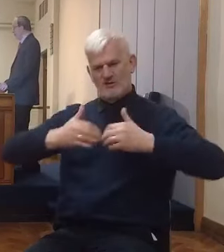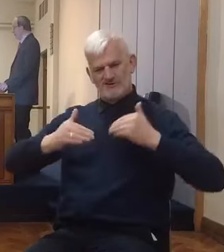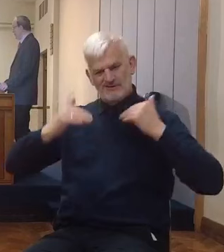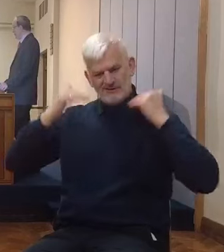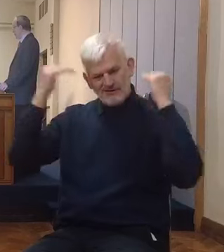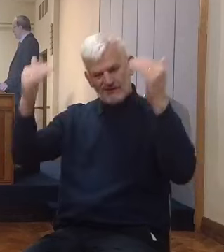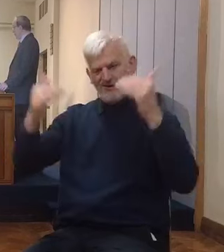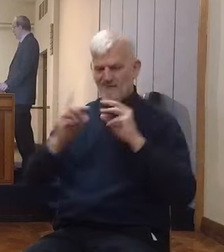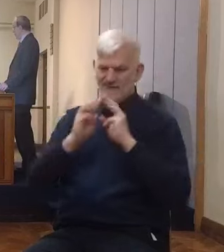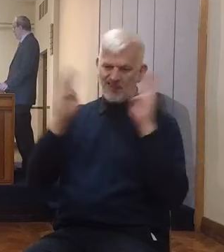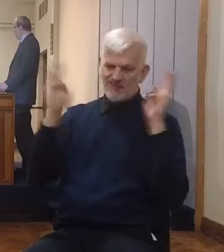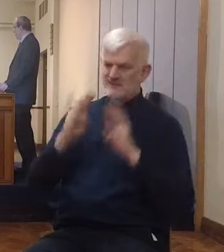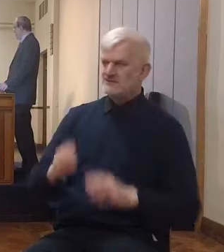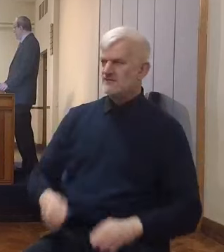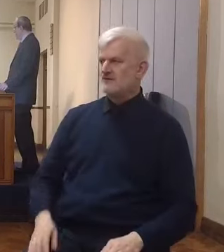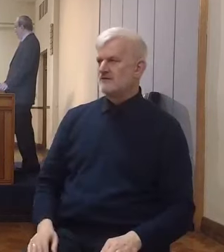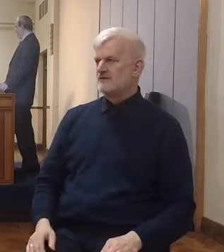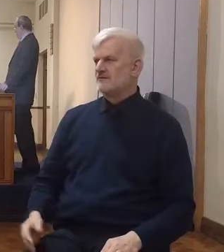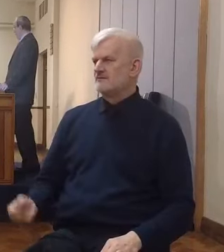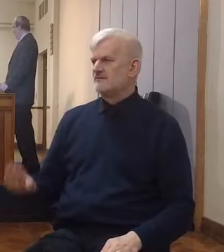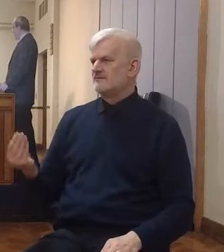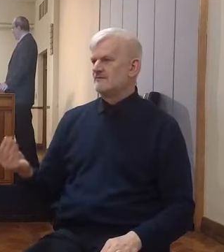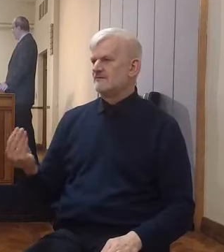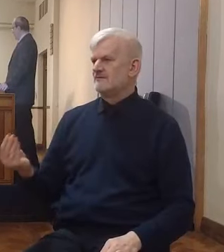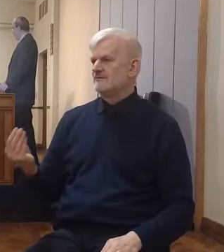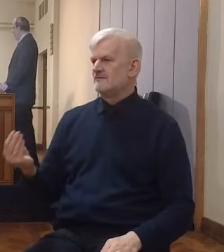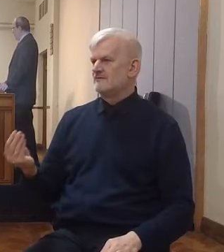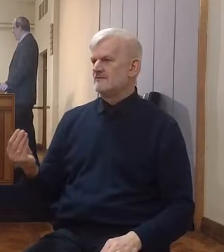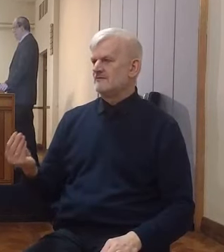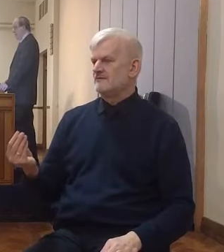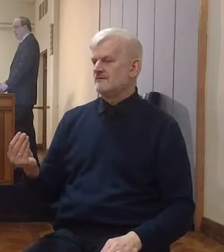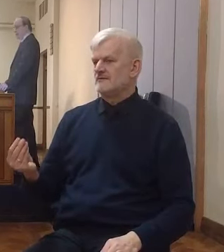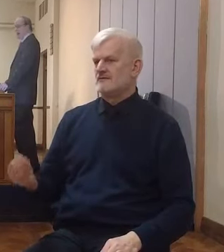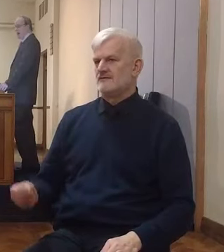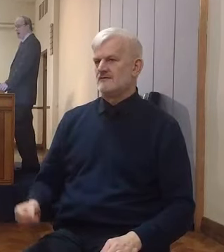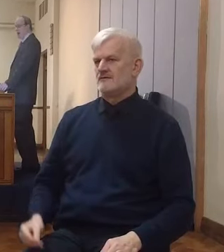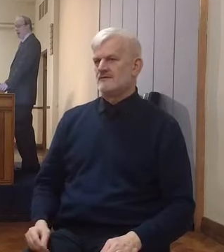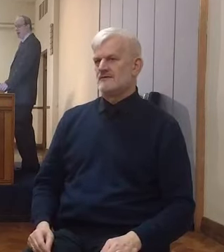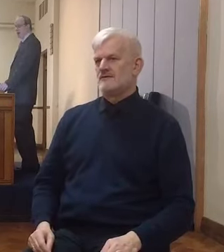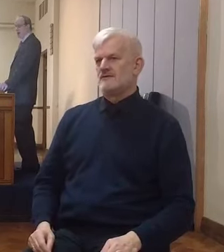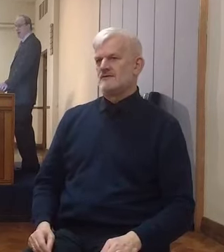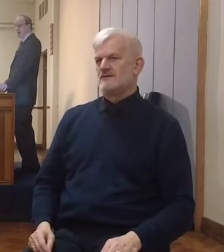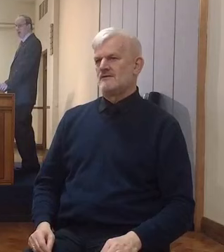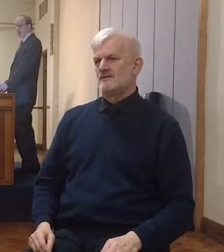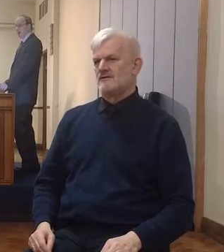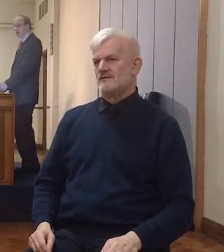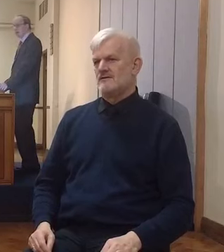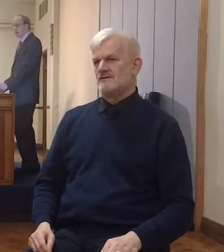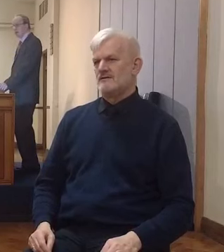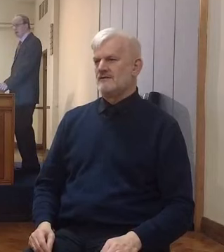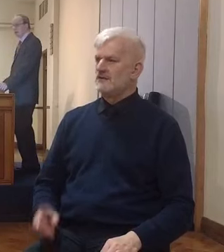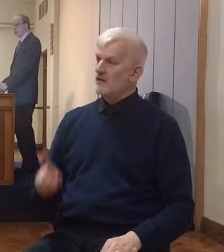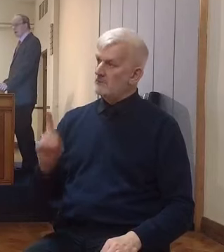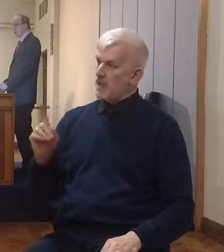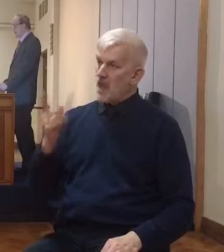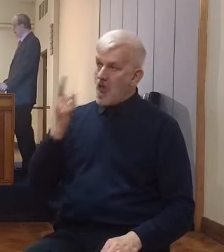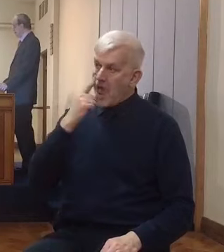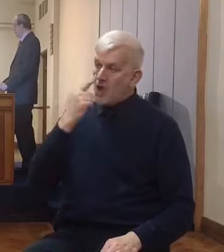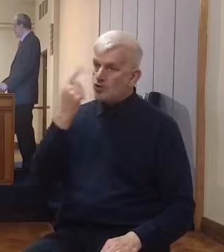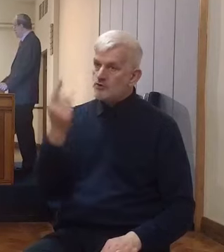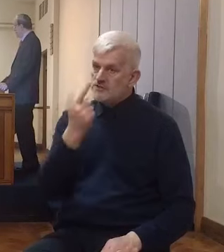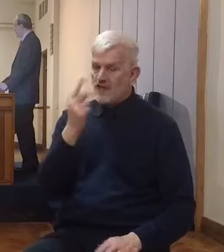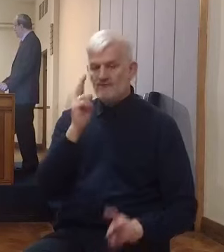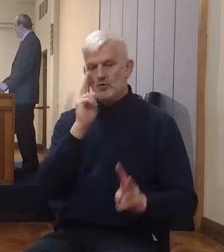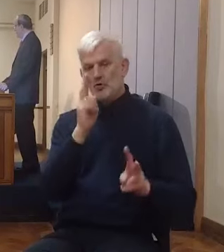show this stuff. And you think you've only got to spend half a minute looking at the God channels on the